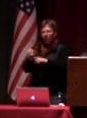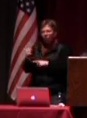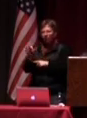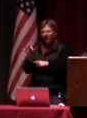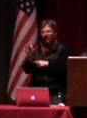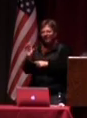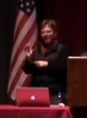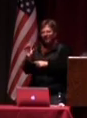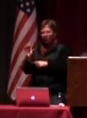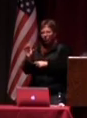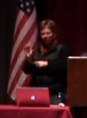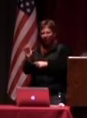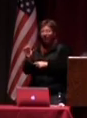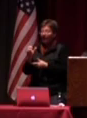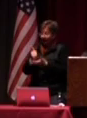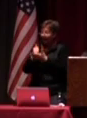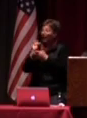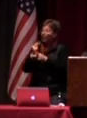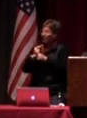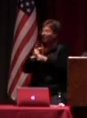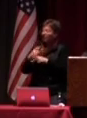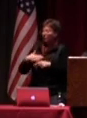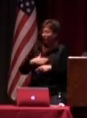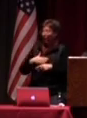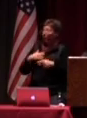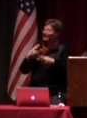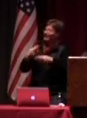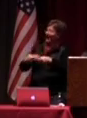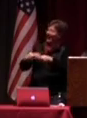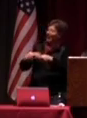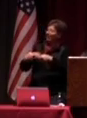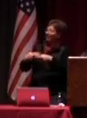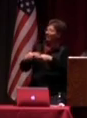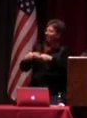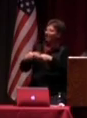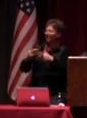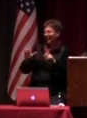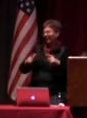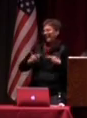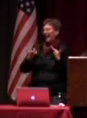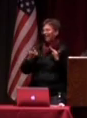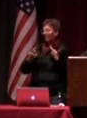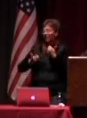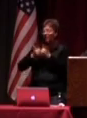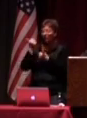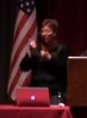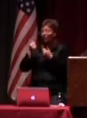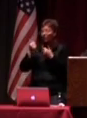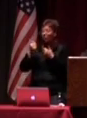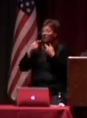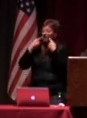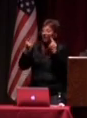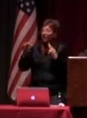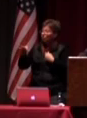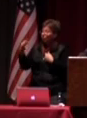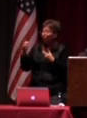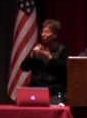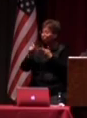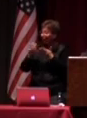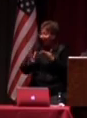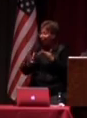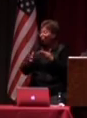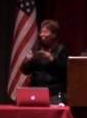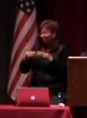of any century. It helped keep Napoleon's legend alive. And the most famous French writers of the following decades,